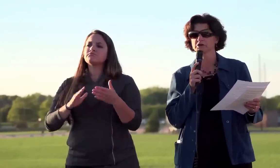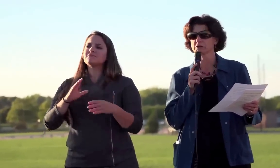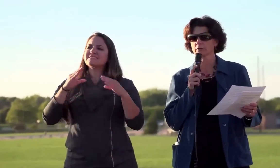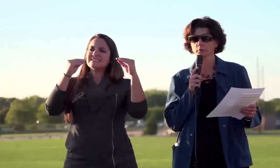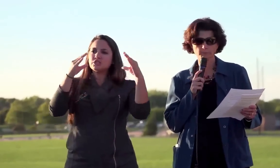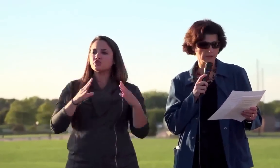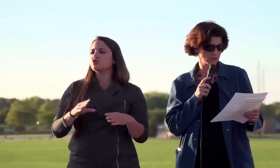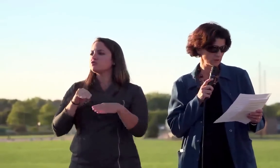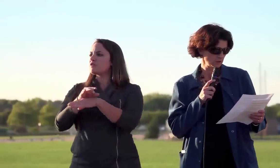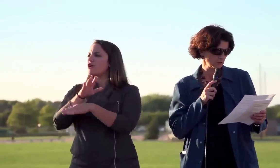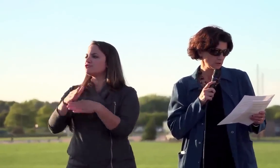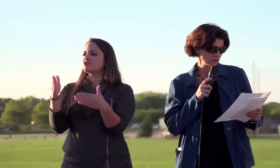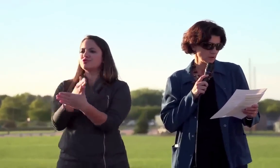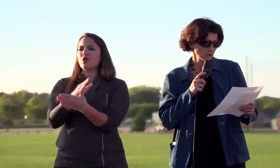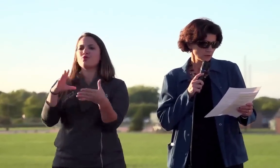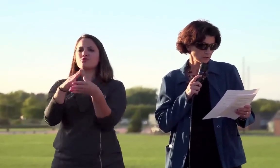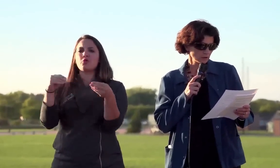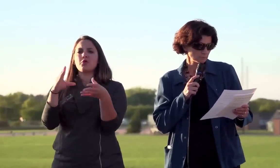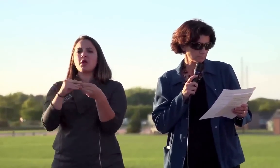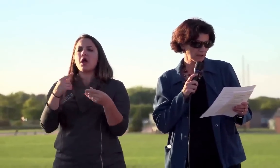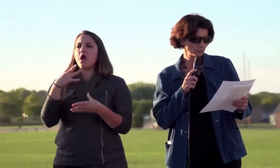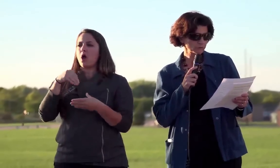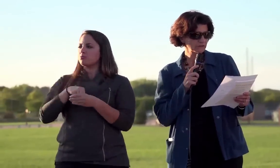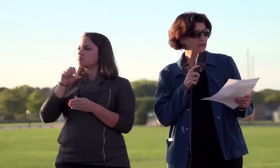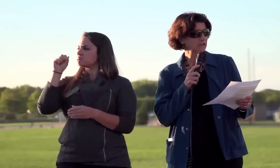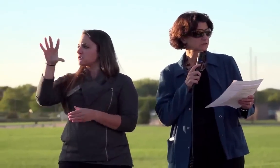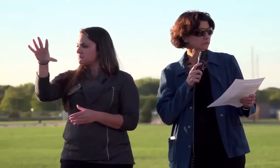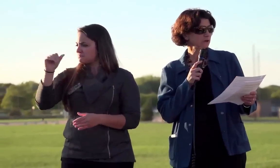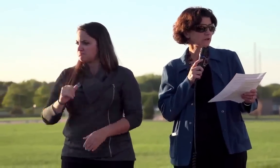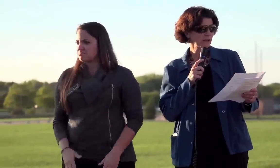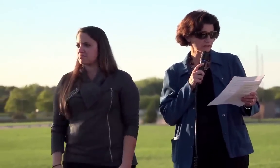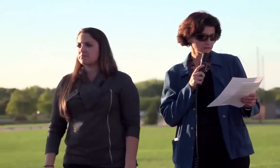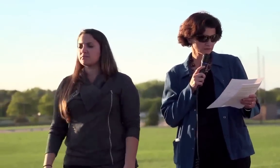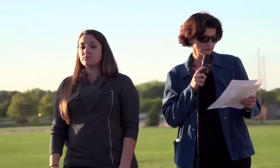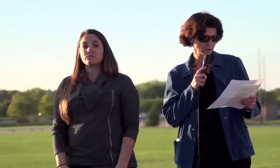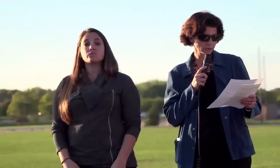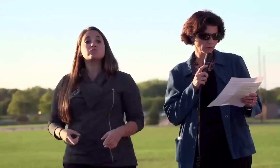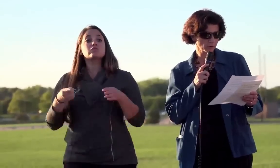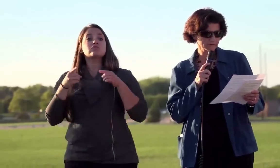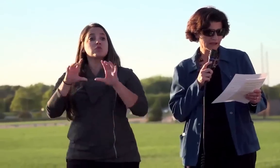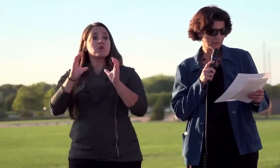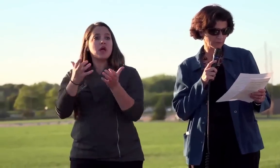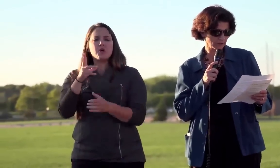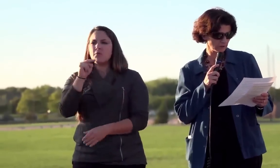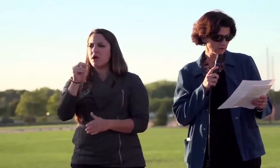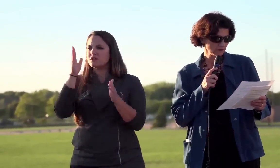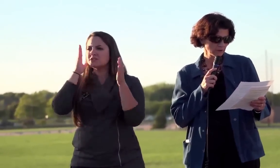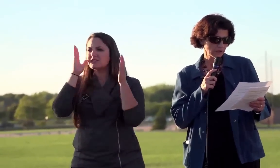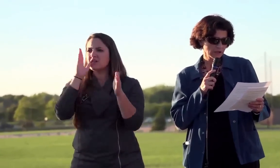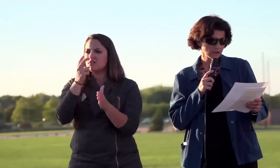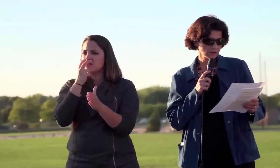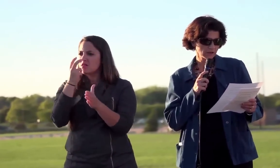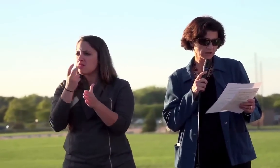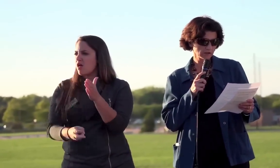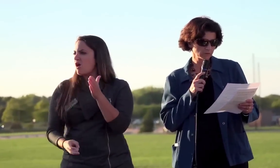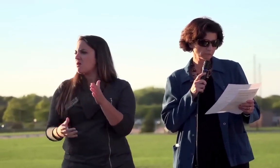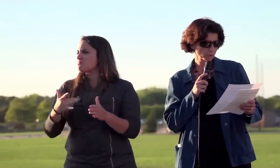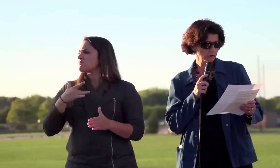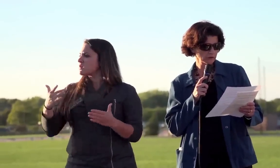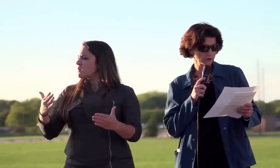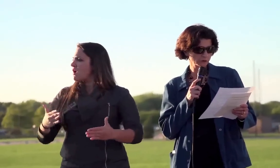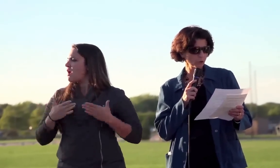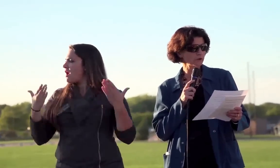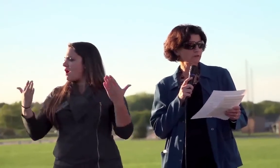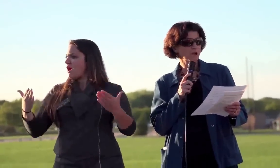me, I truly wish. Ben was engaged during class. He was always happy, and he really enjoyed